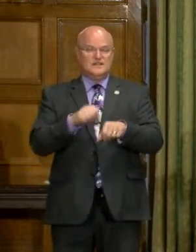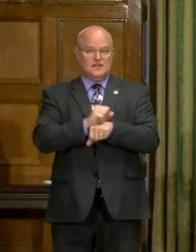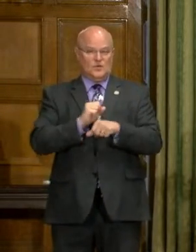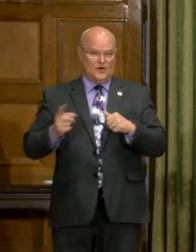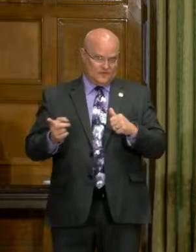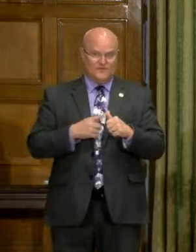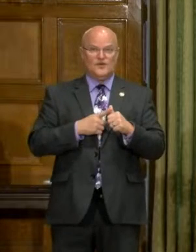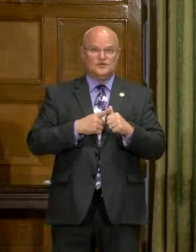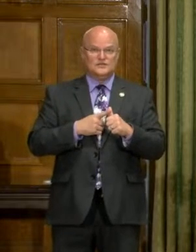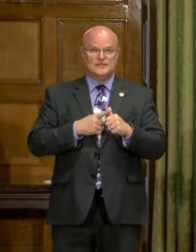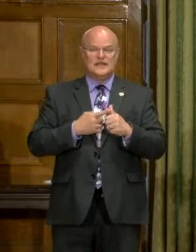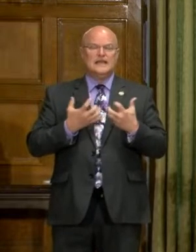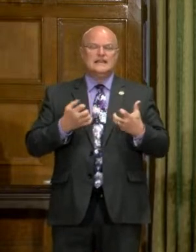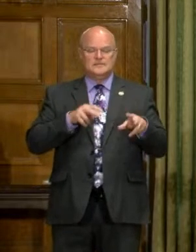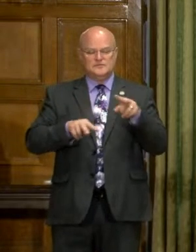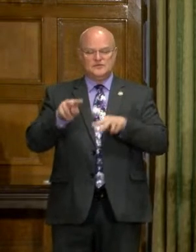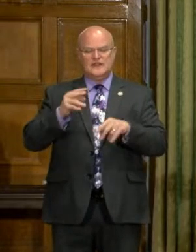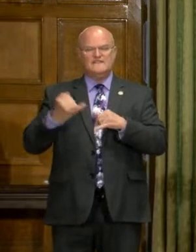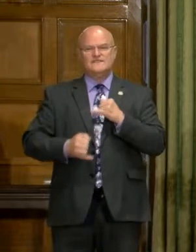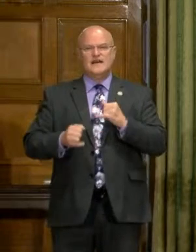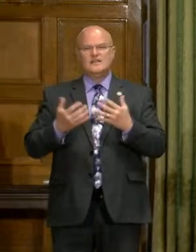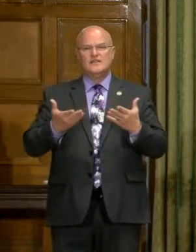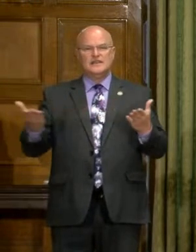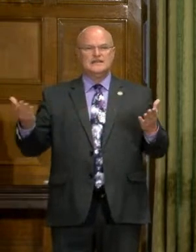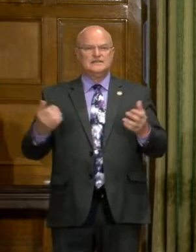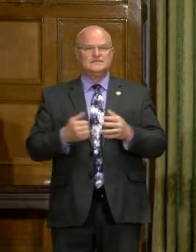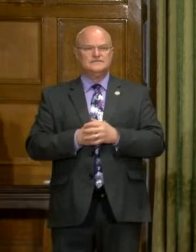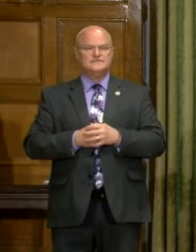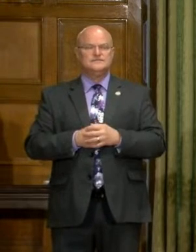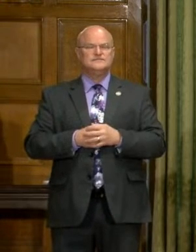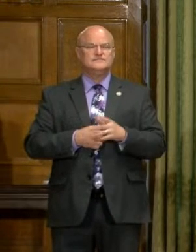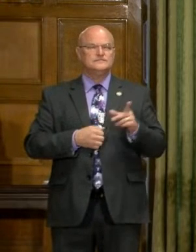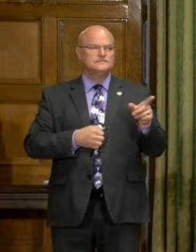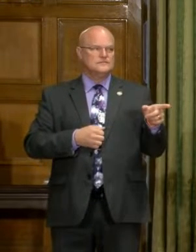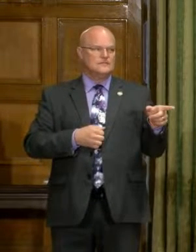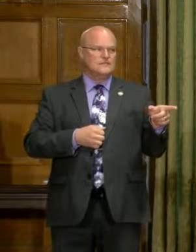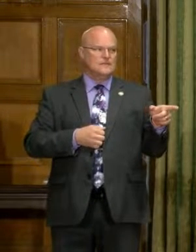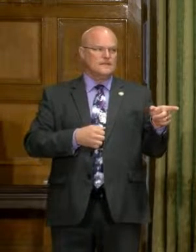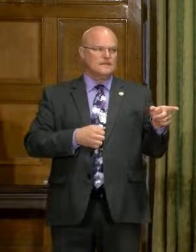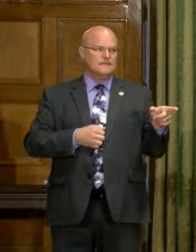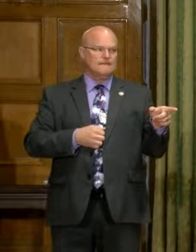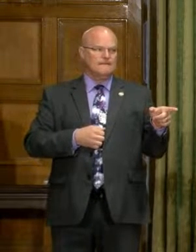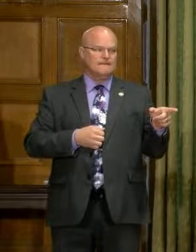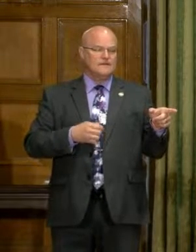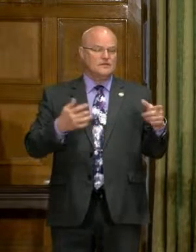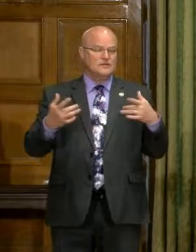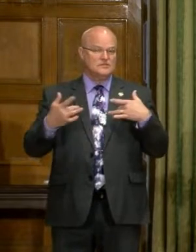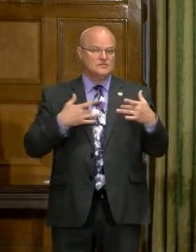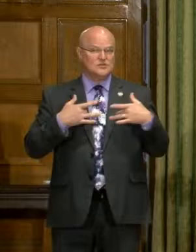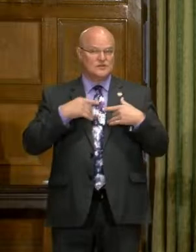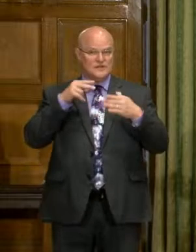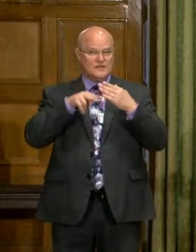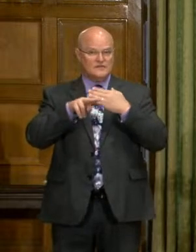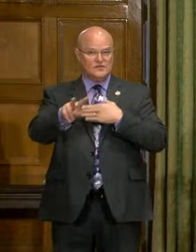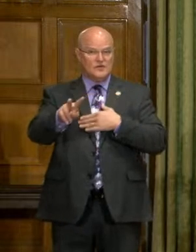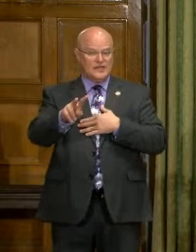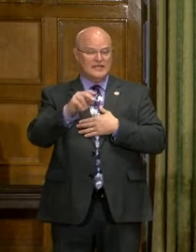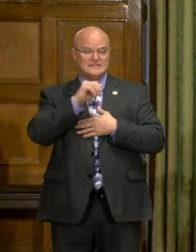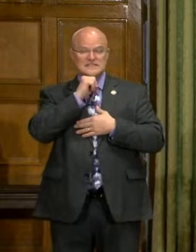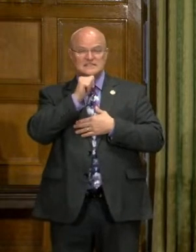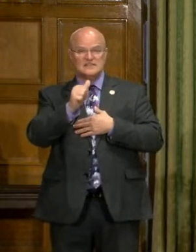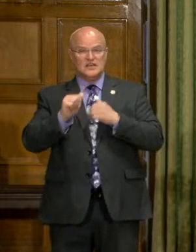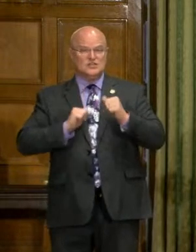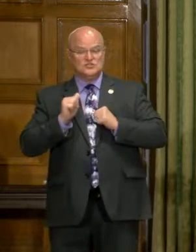work first and let me take a look at that final product. Are you concerned that the forecast is not conservative